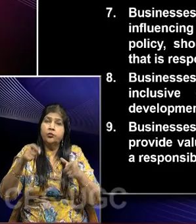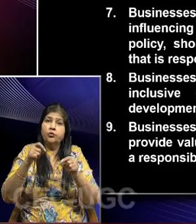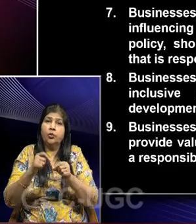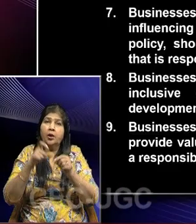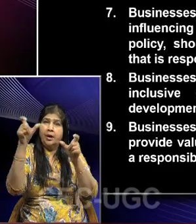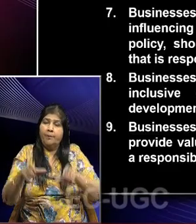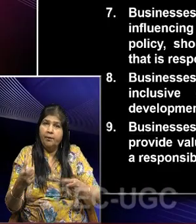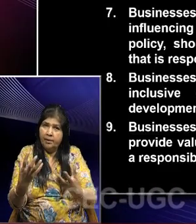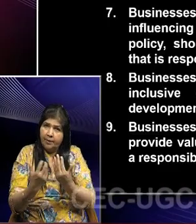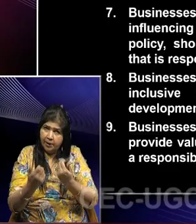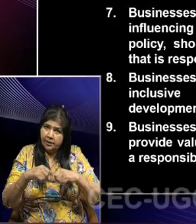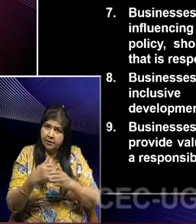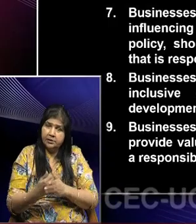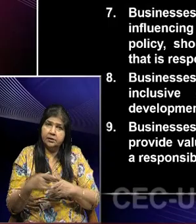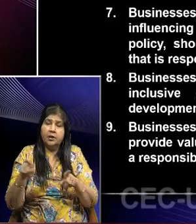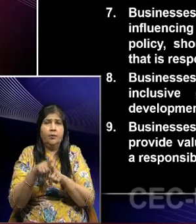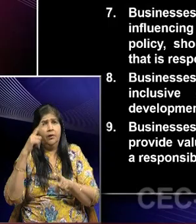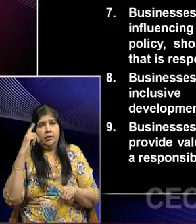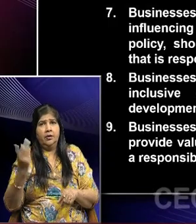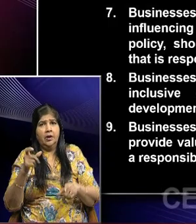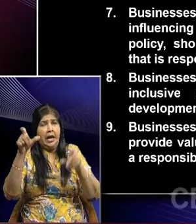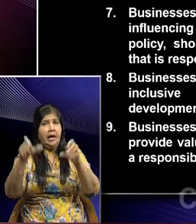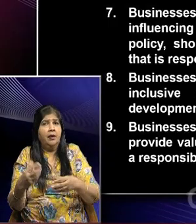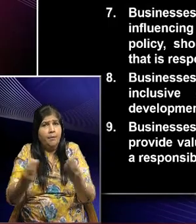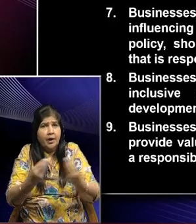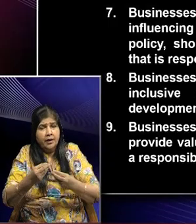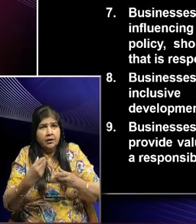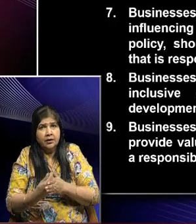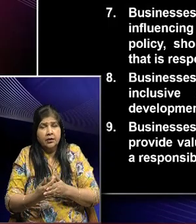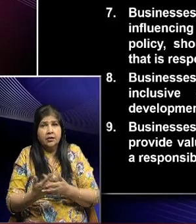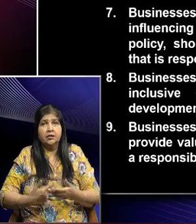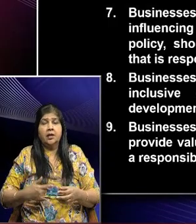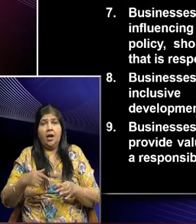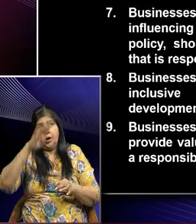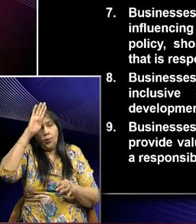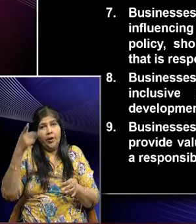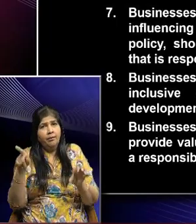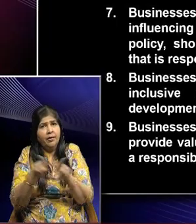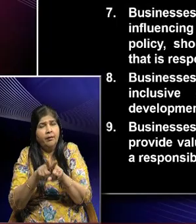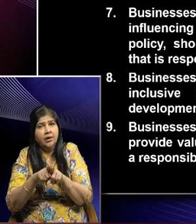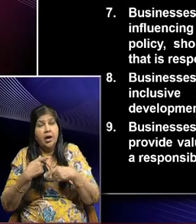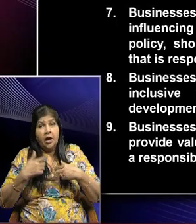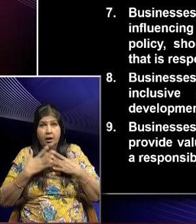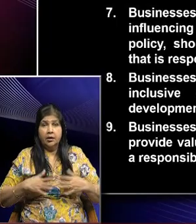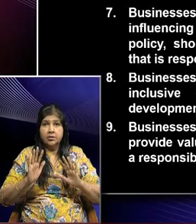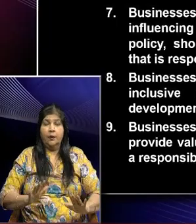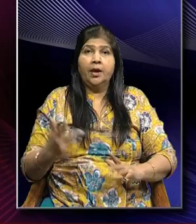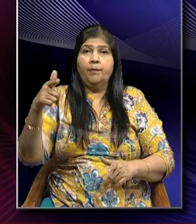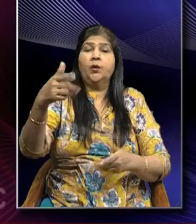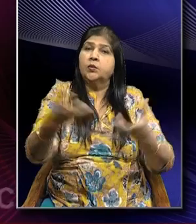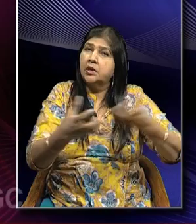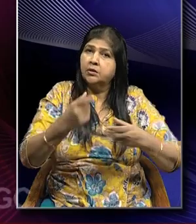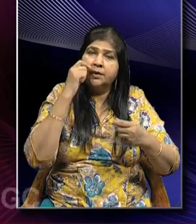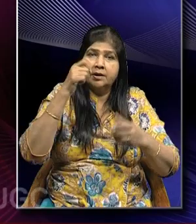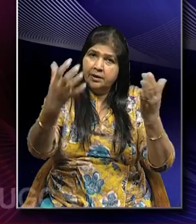a responsible manner, because we all know that customers are king or queen, and we have our survival is because of the customer only.